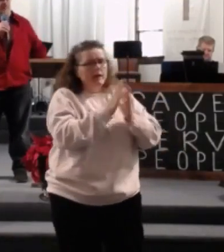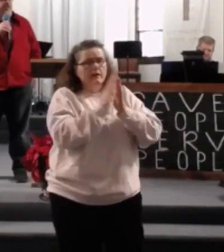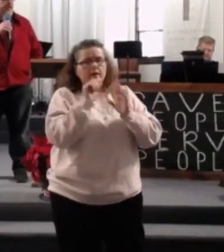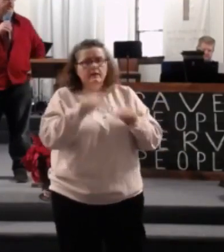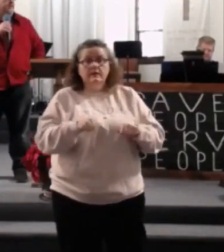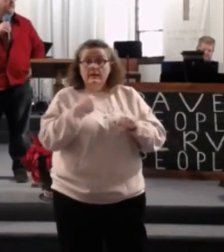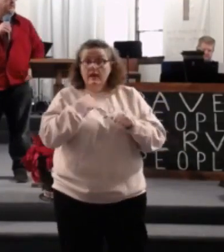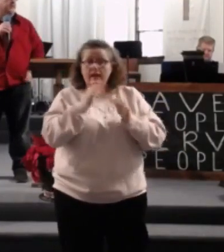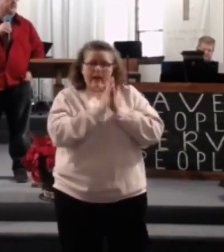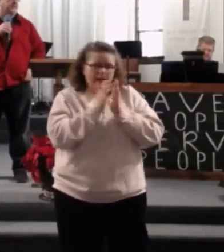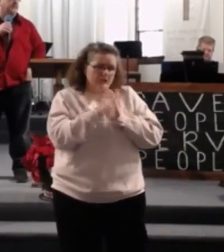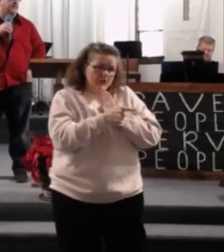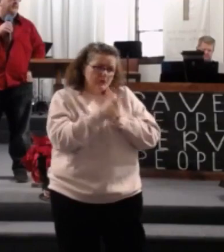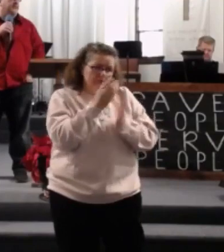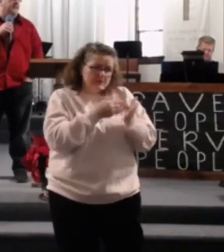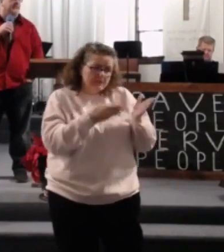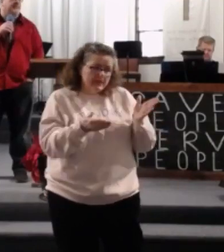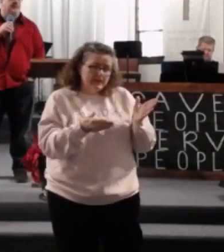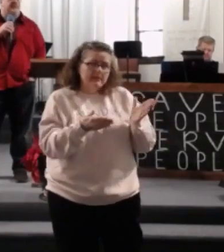you something?"